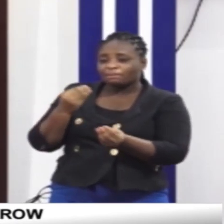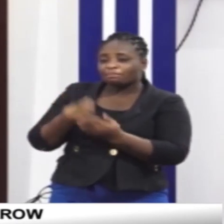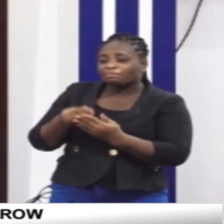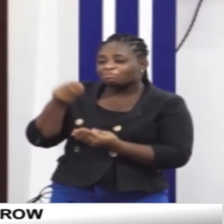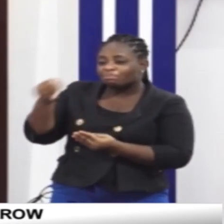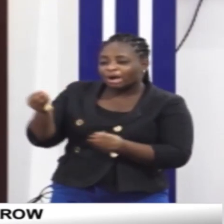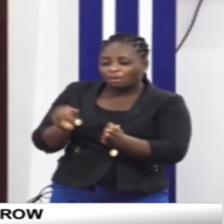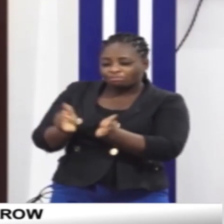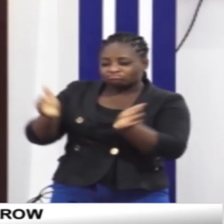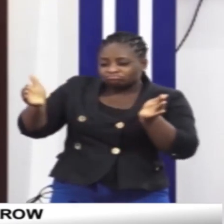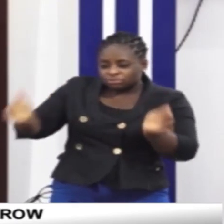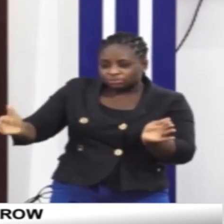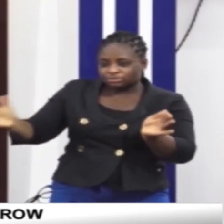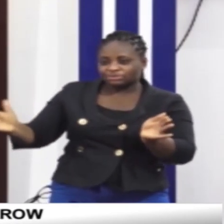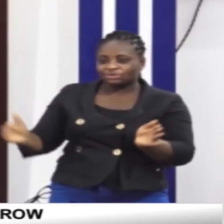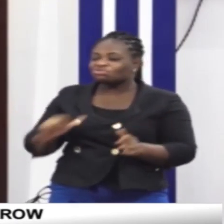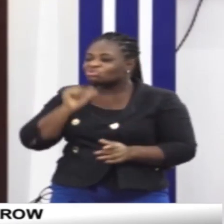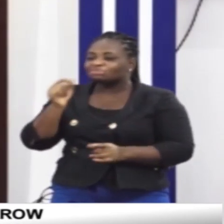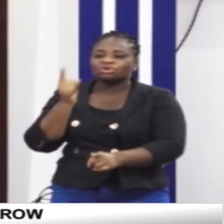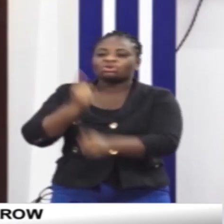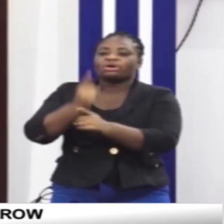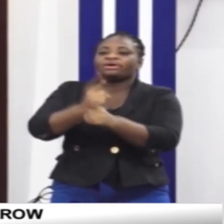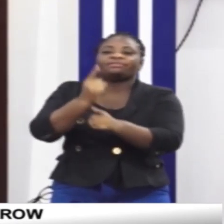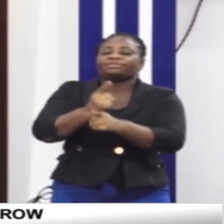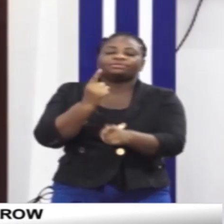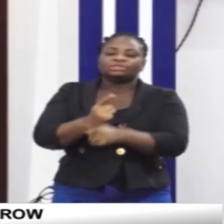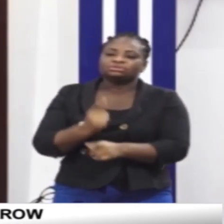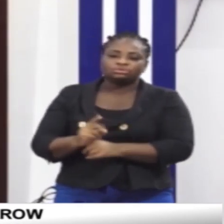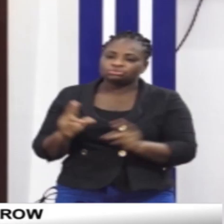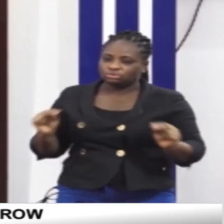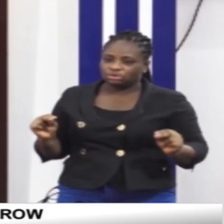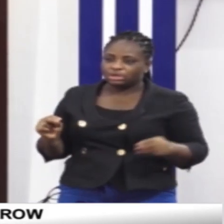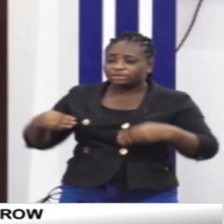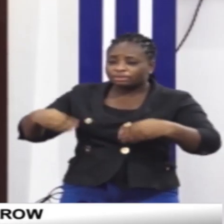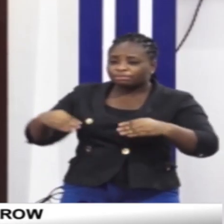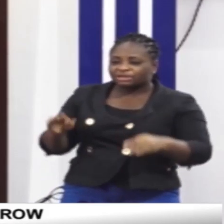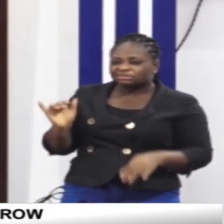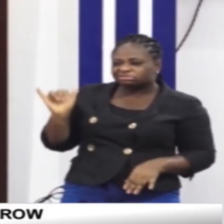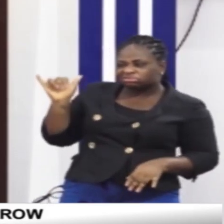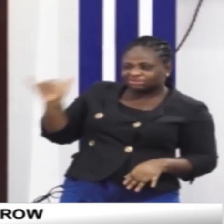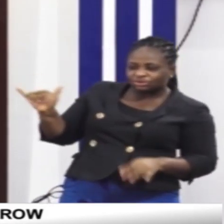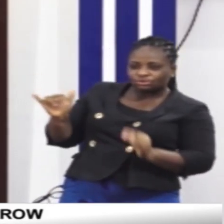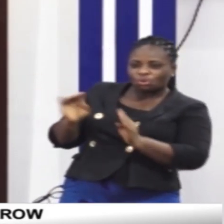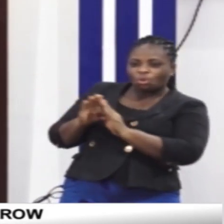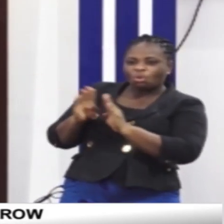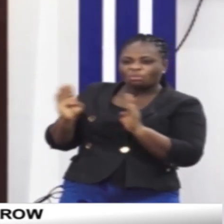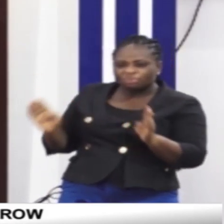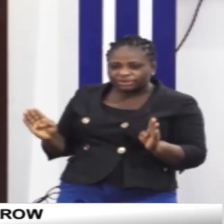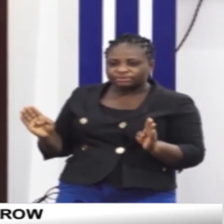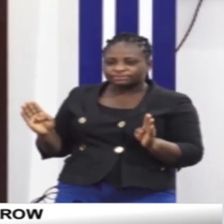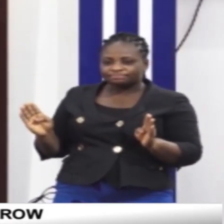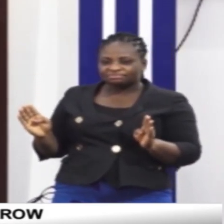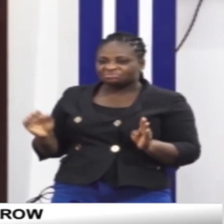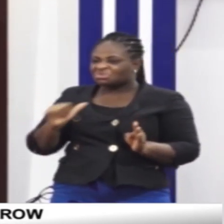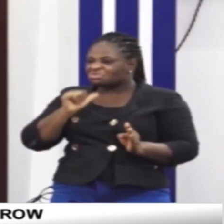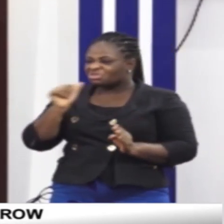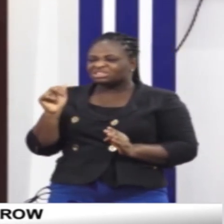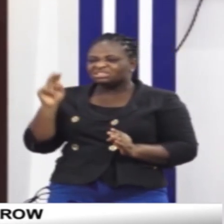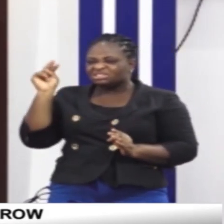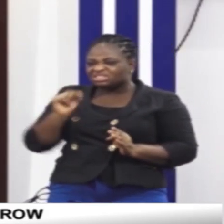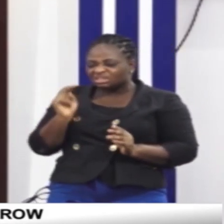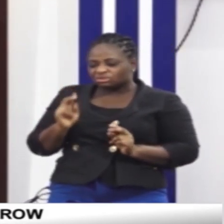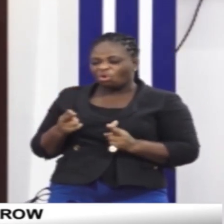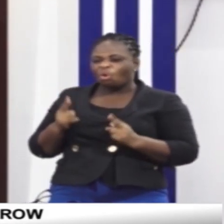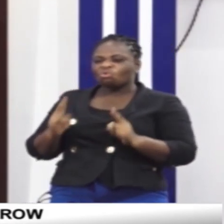a particular area, it doesn't need to be on a daily basis. The markets will remain open. So you don't also need to rush